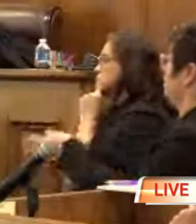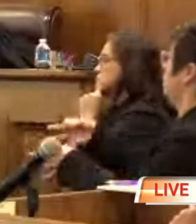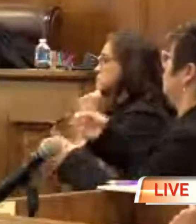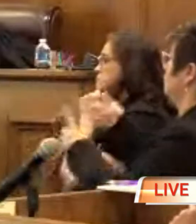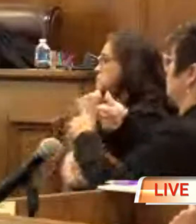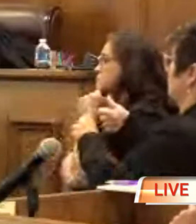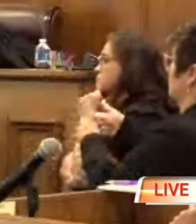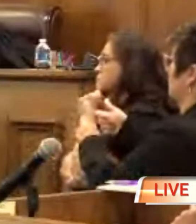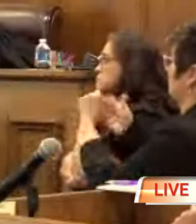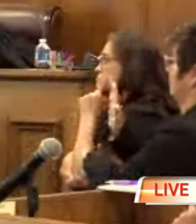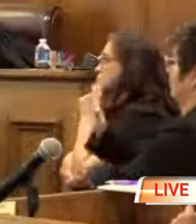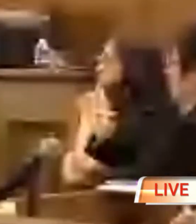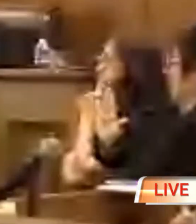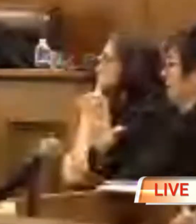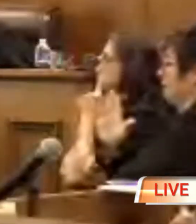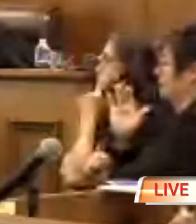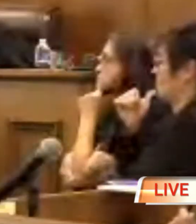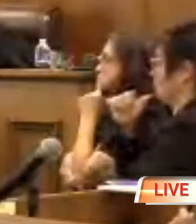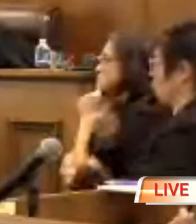Did you know